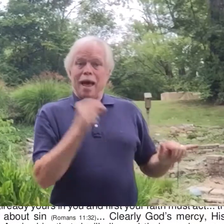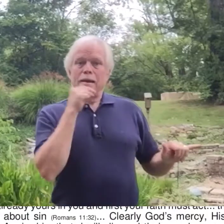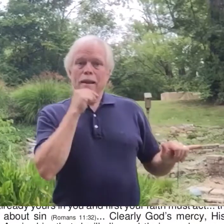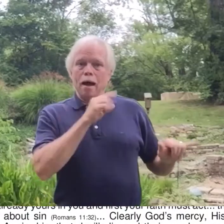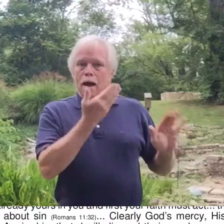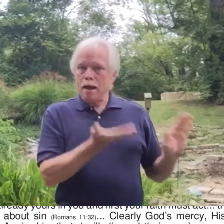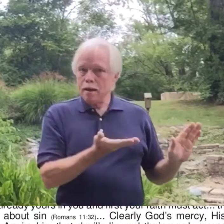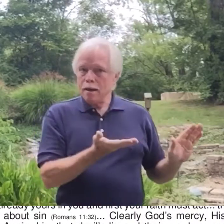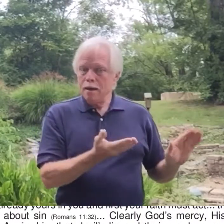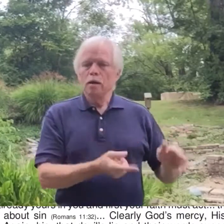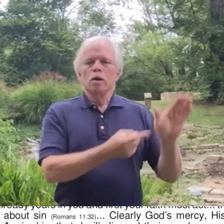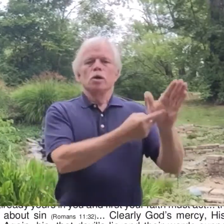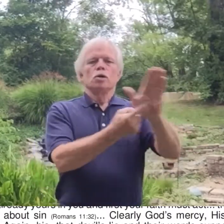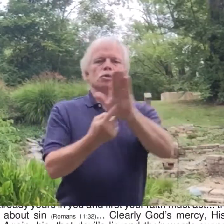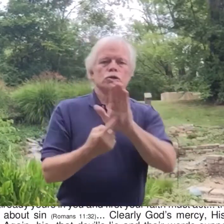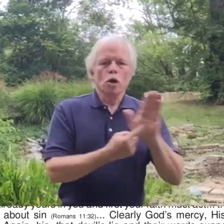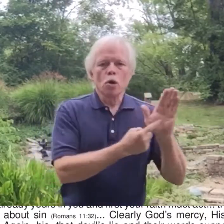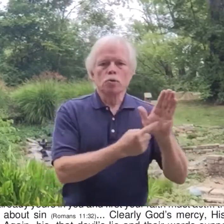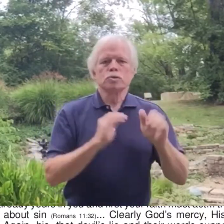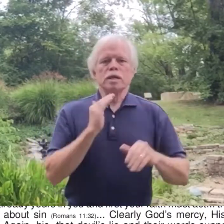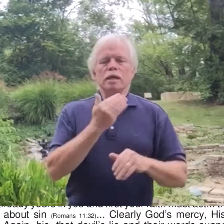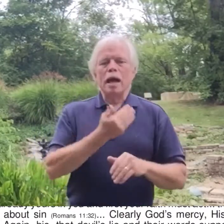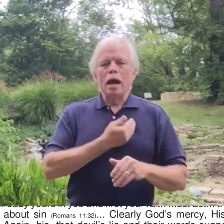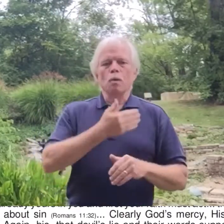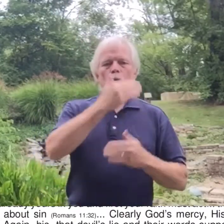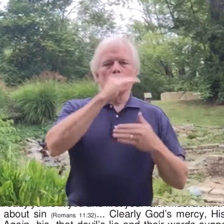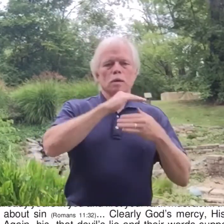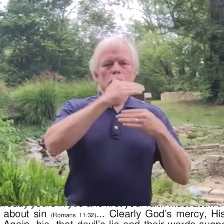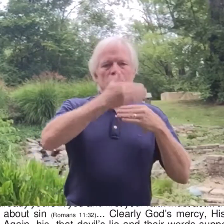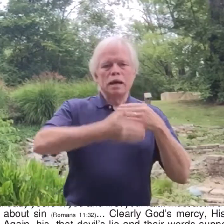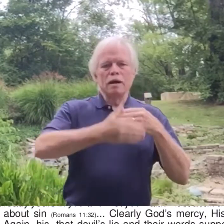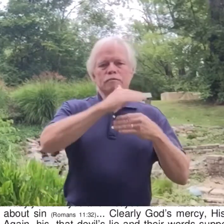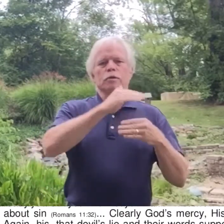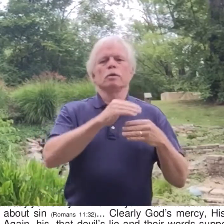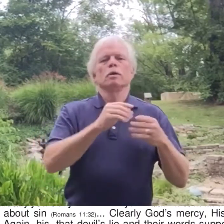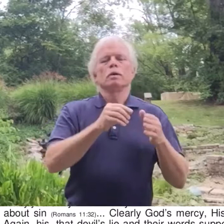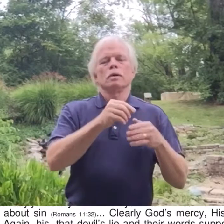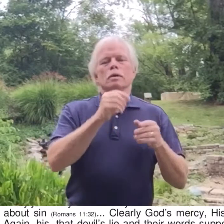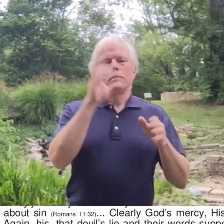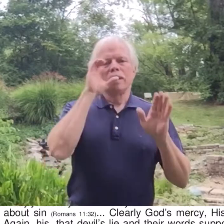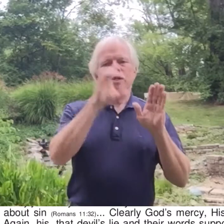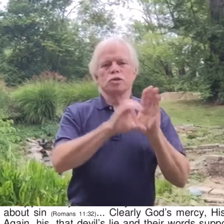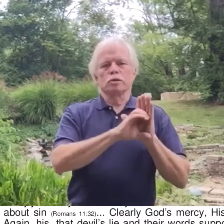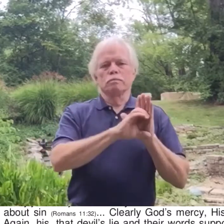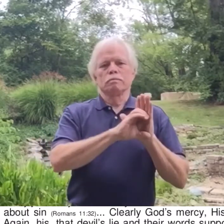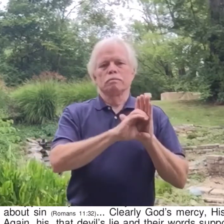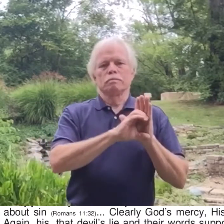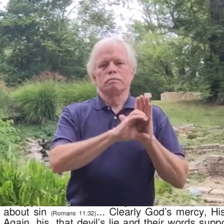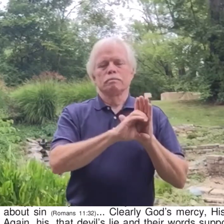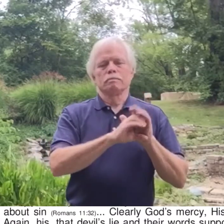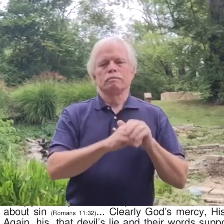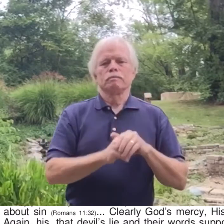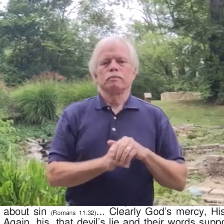that lie, shows in our cover picture.